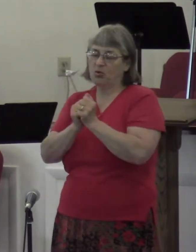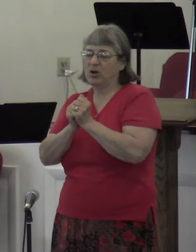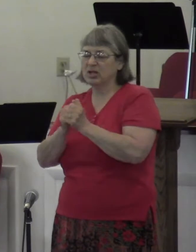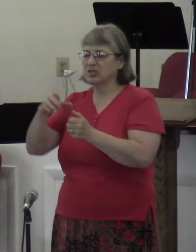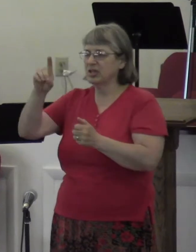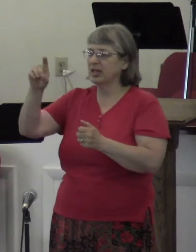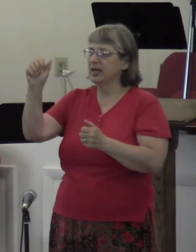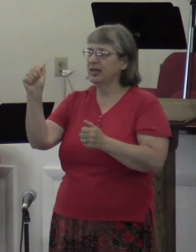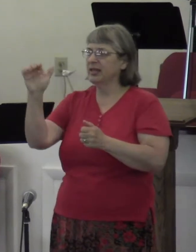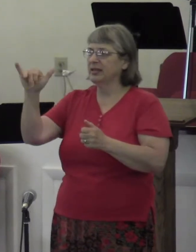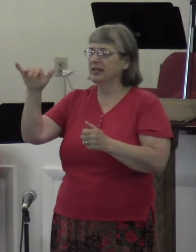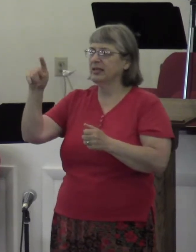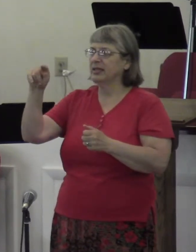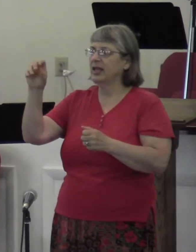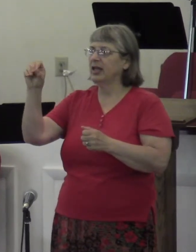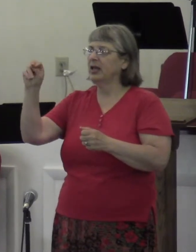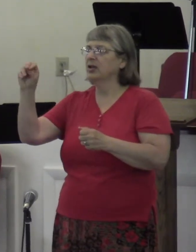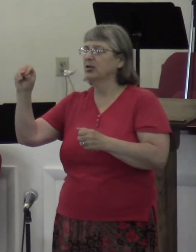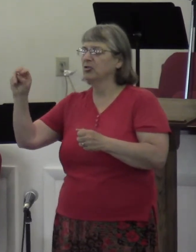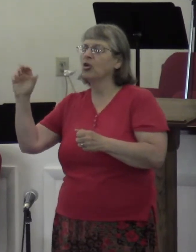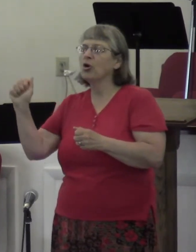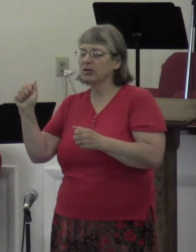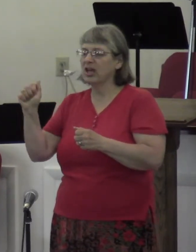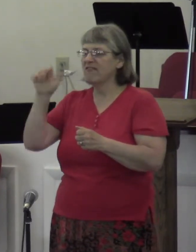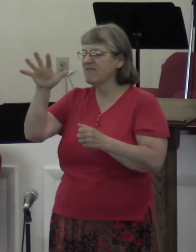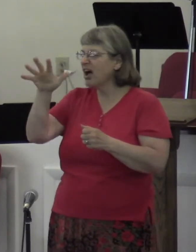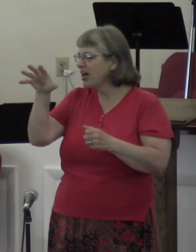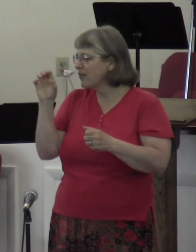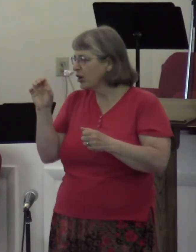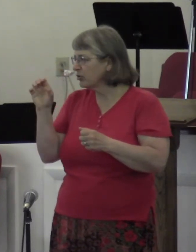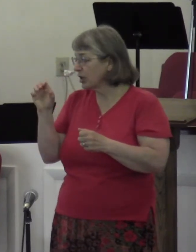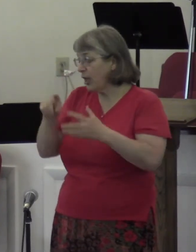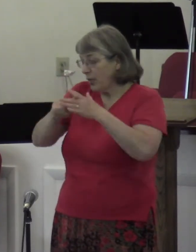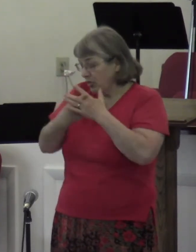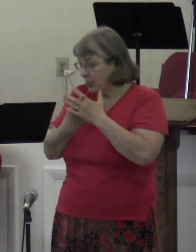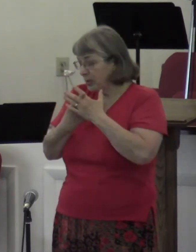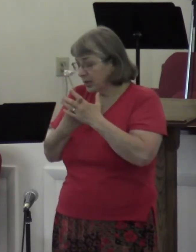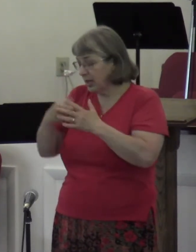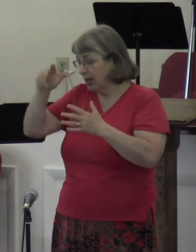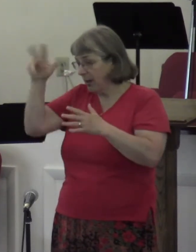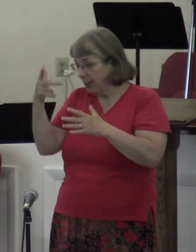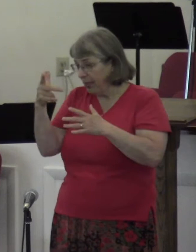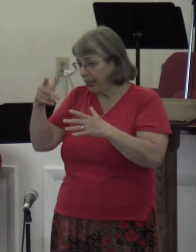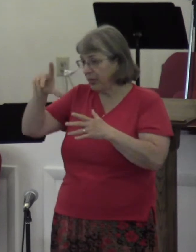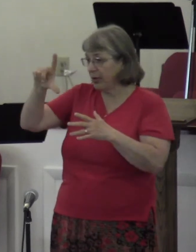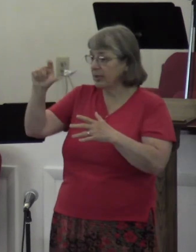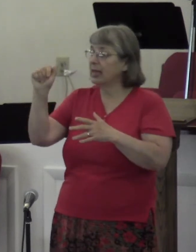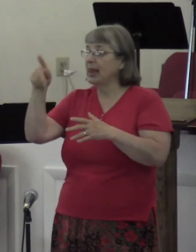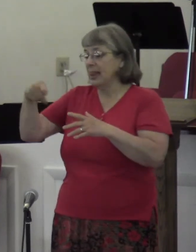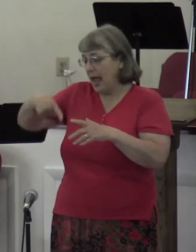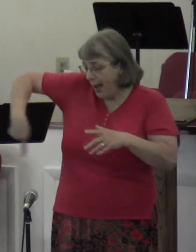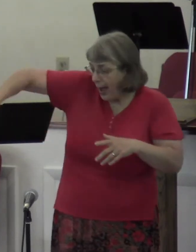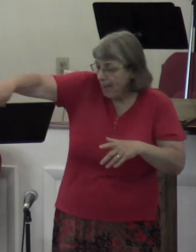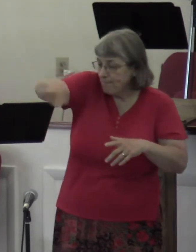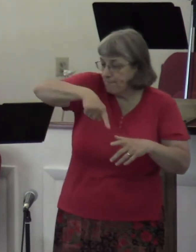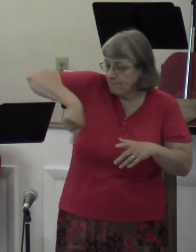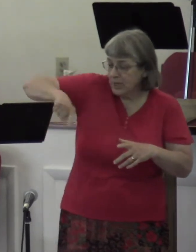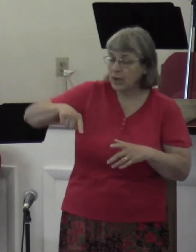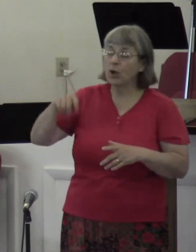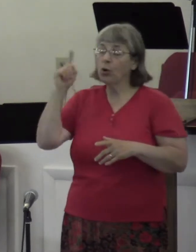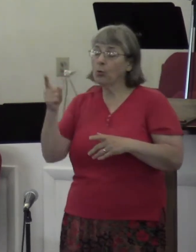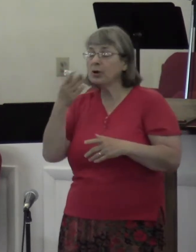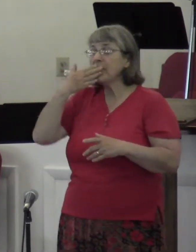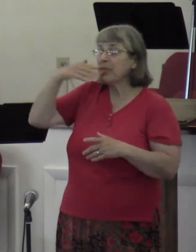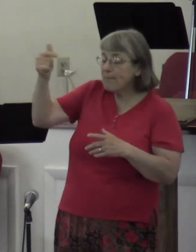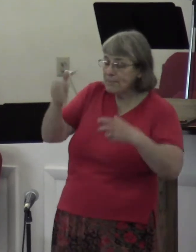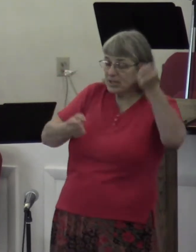races in the world. And at the beginning of the third lap, one of the best